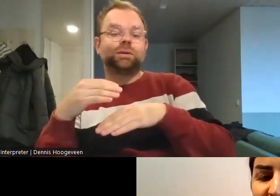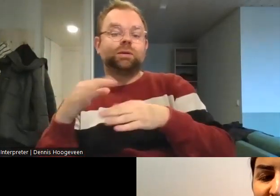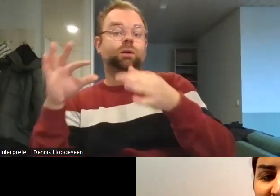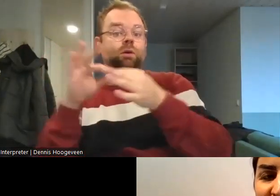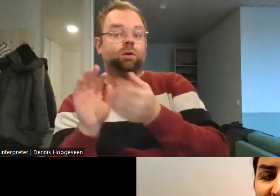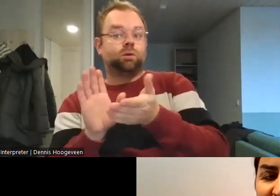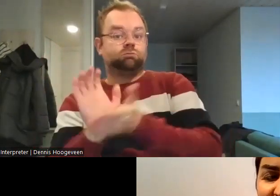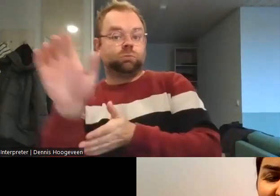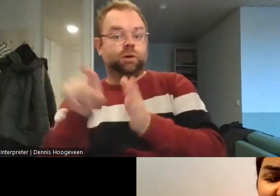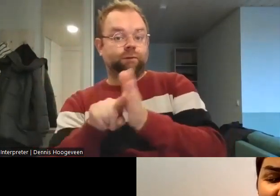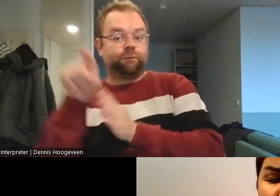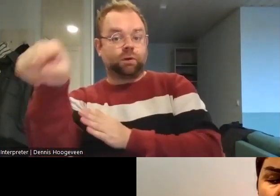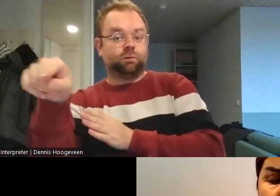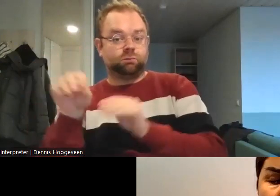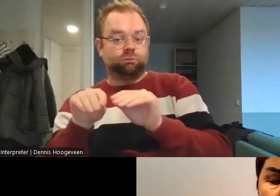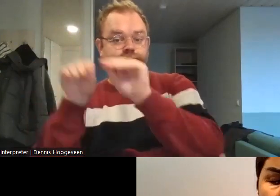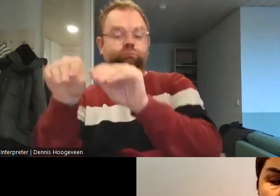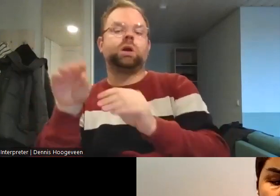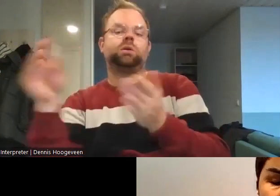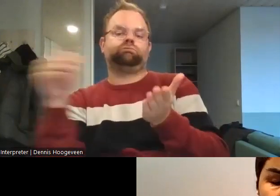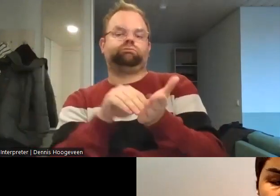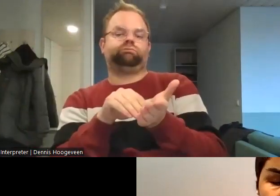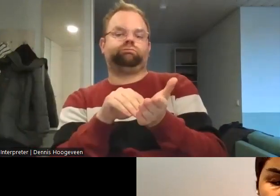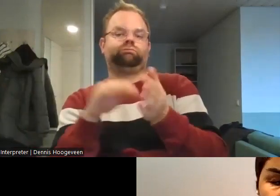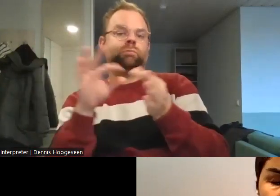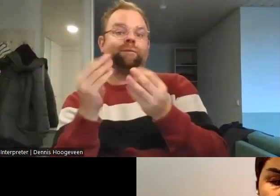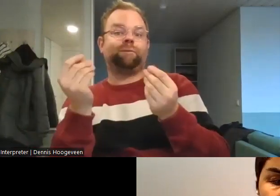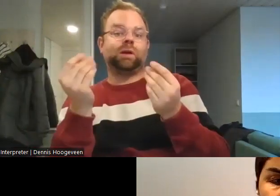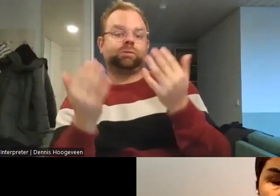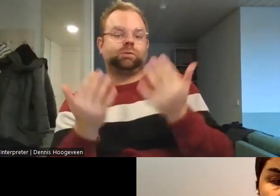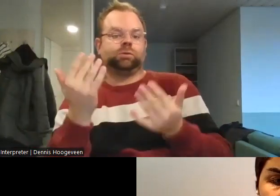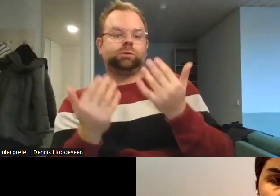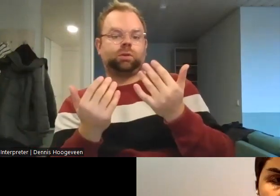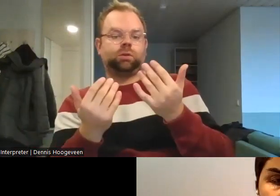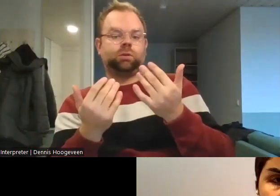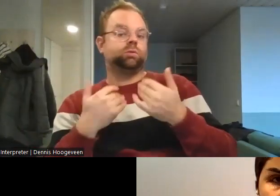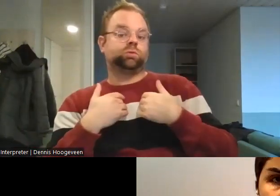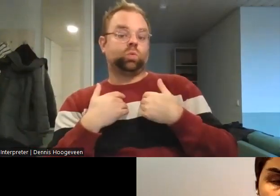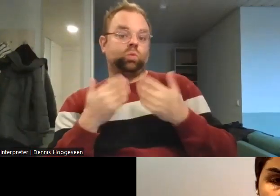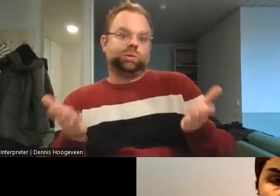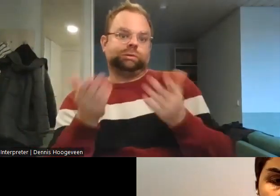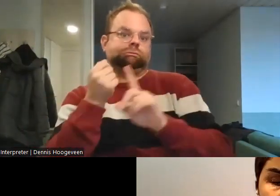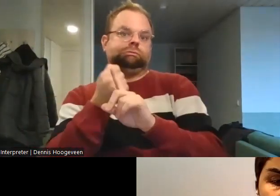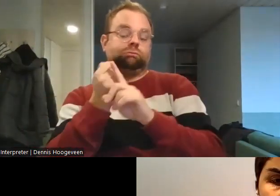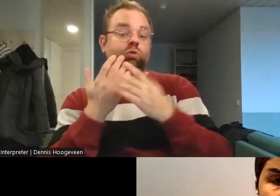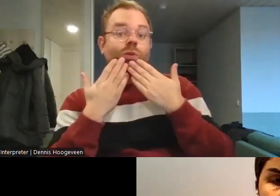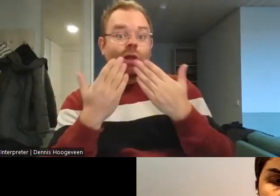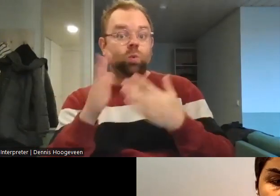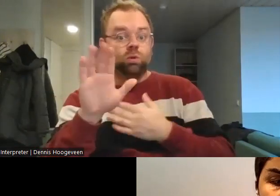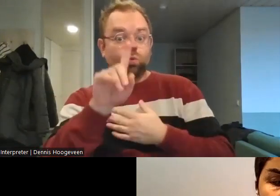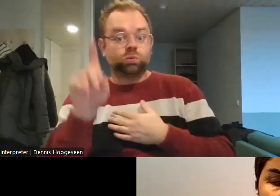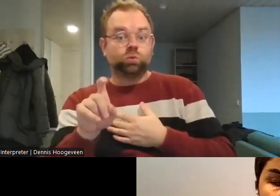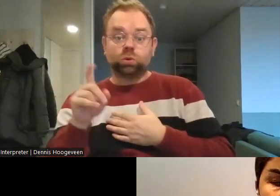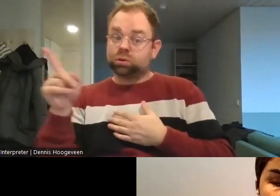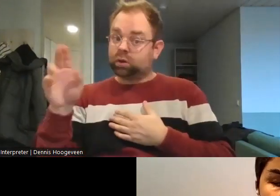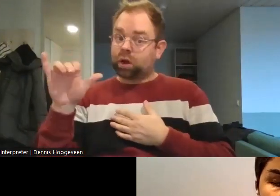anything? Thank you, Elham. And this is Ricardo. I would like to know if, Armel, if the